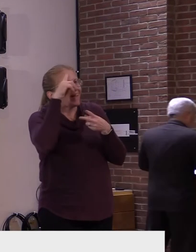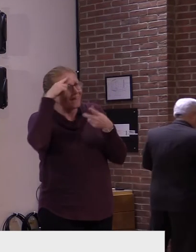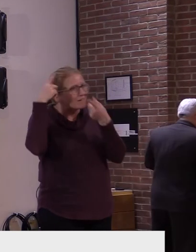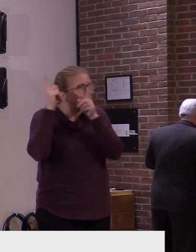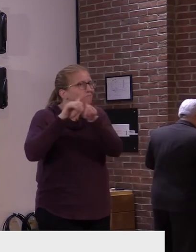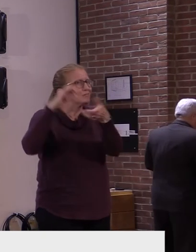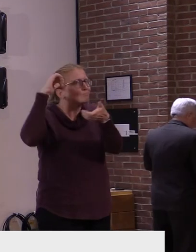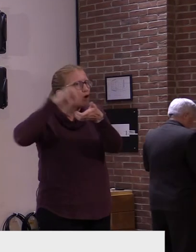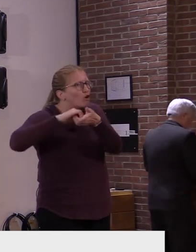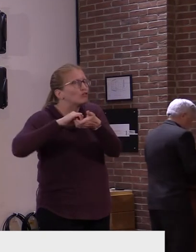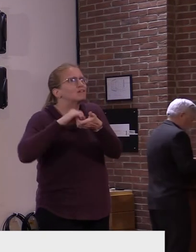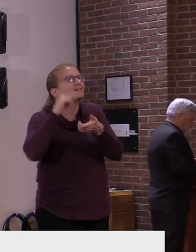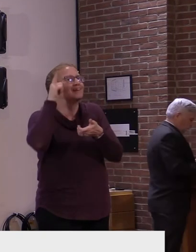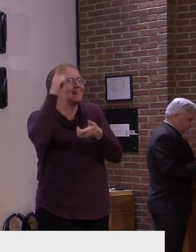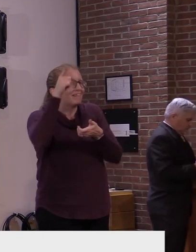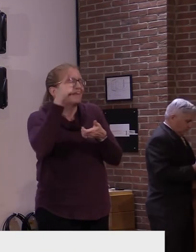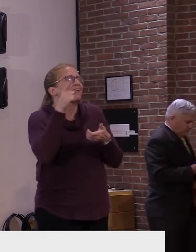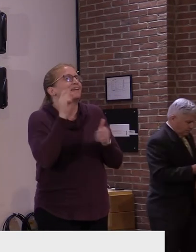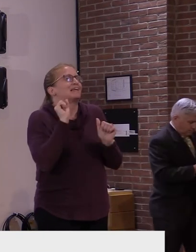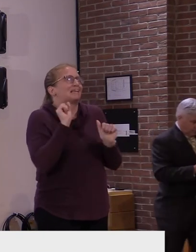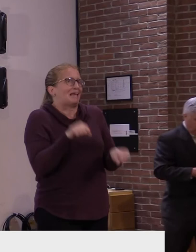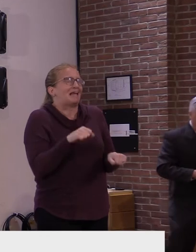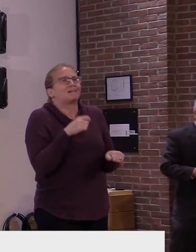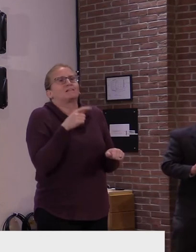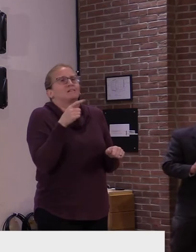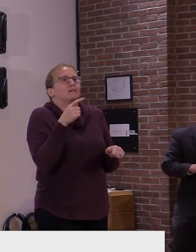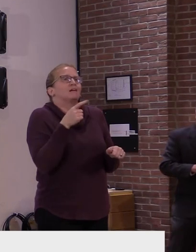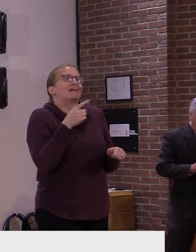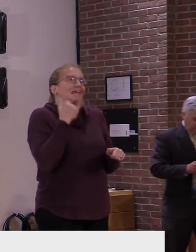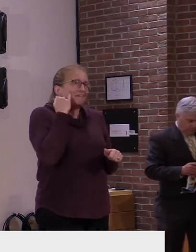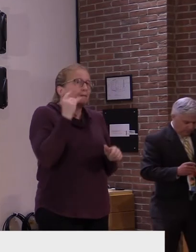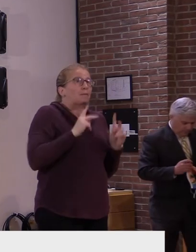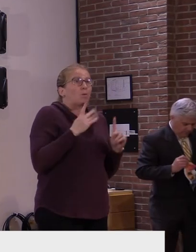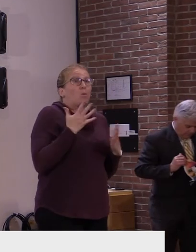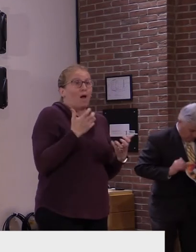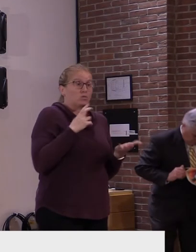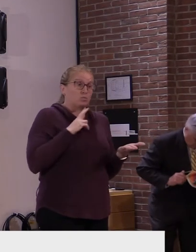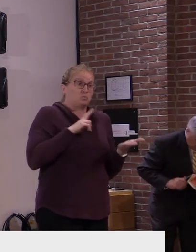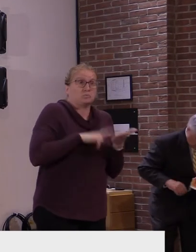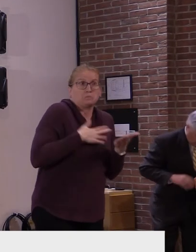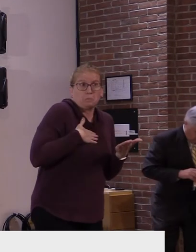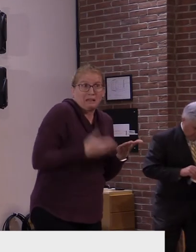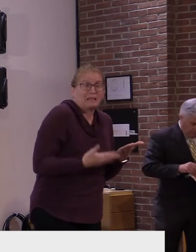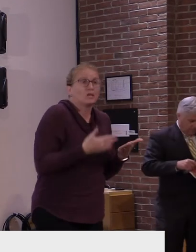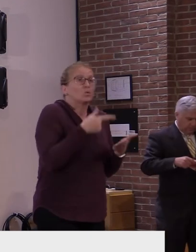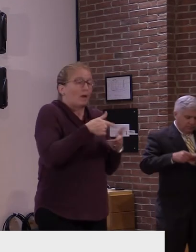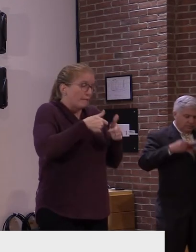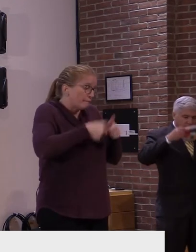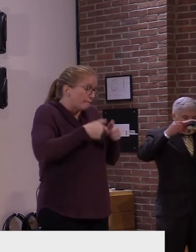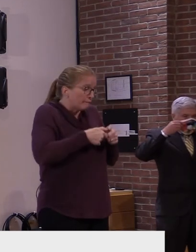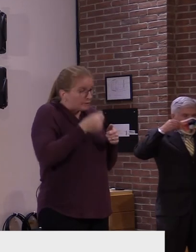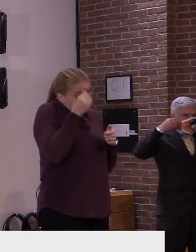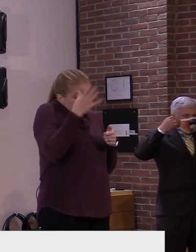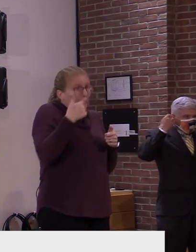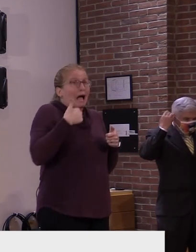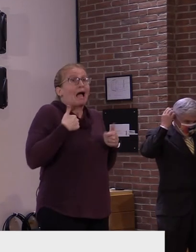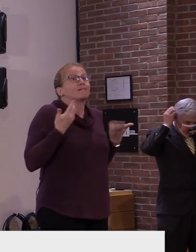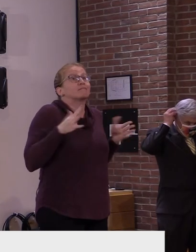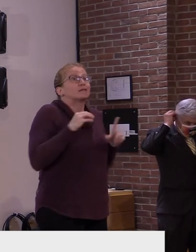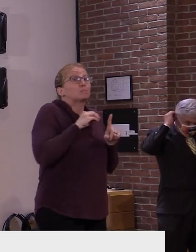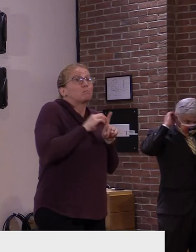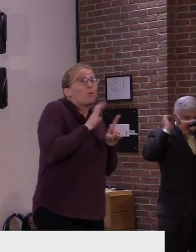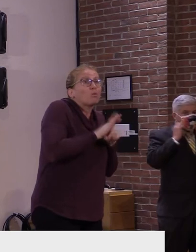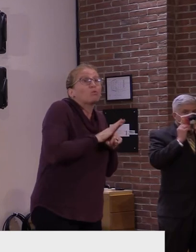notification can be sent every other phone was in proximity to the code the patient's phone in the prior 14 days is that something that